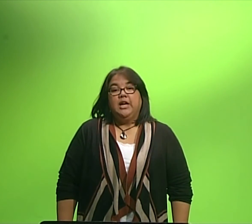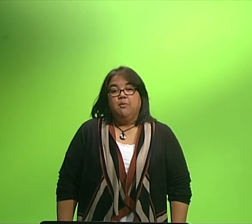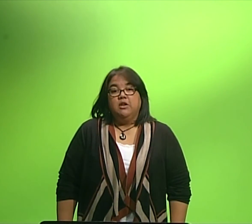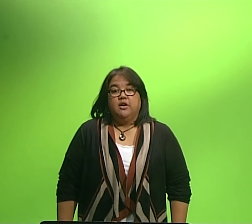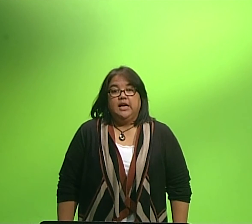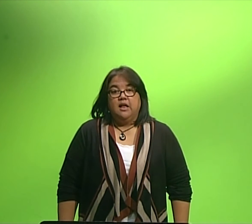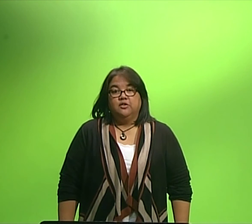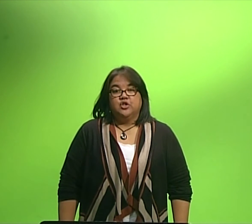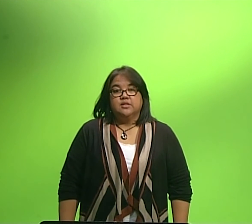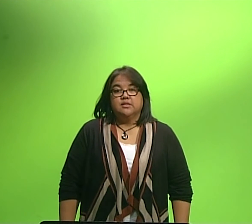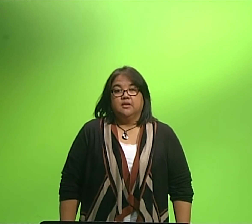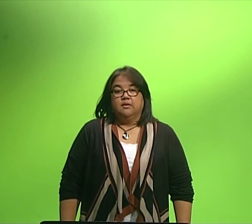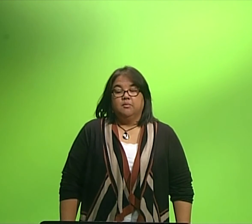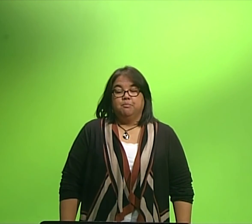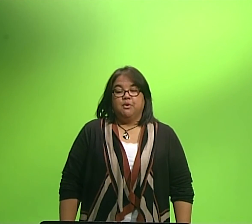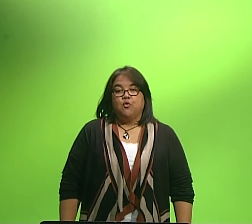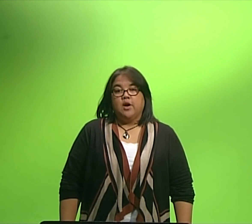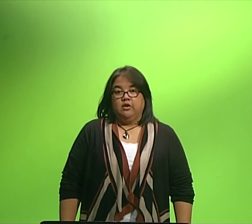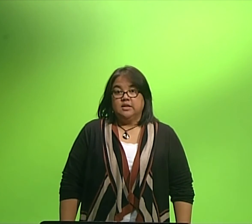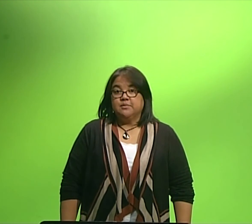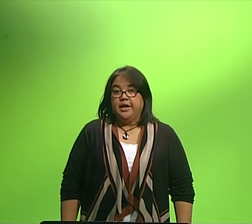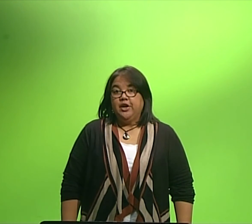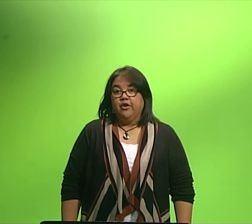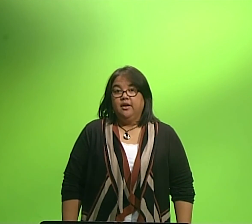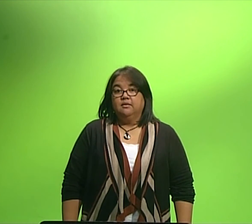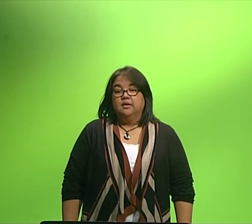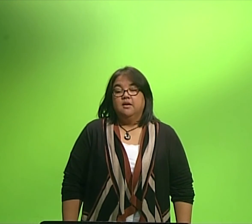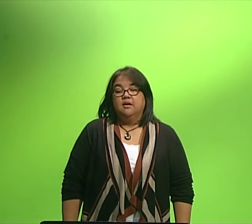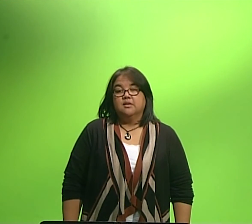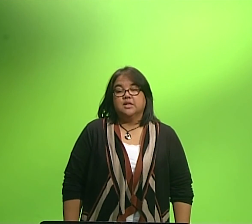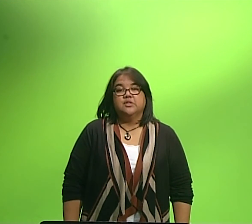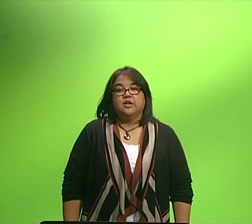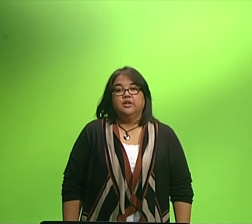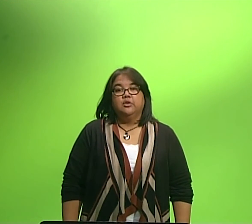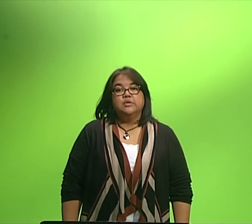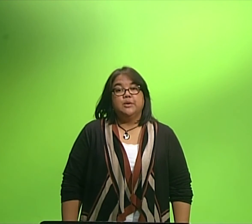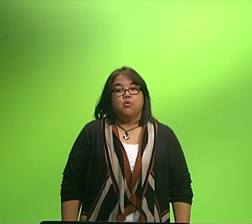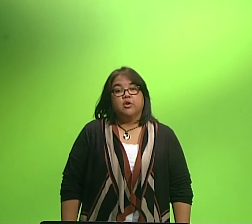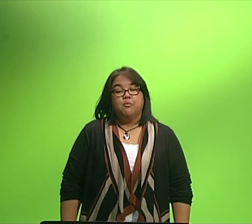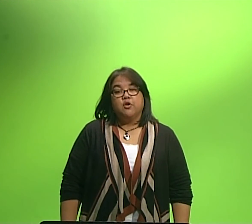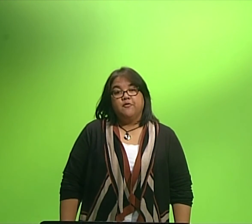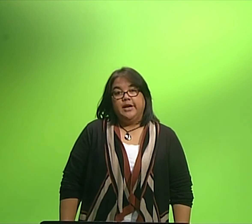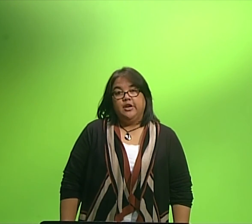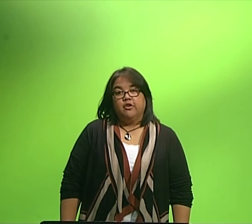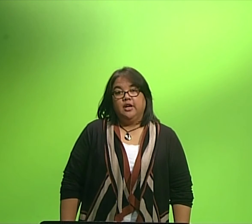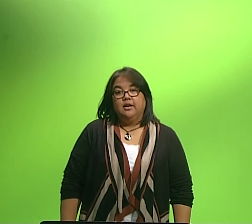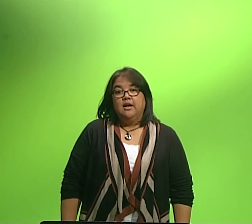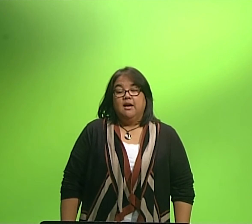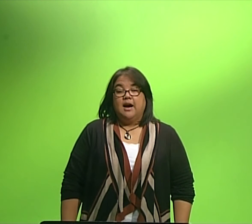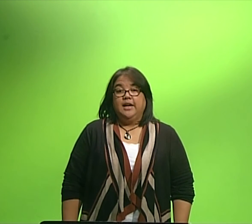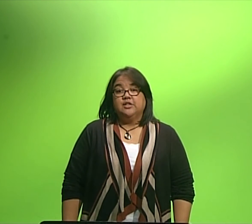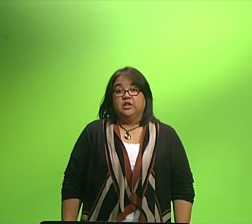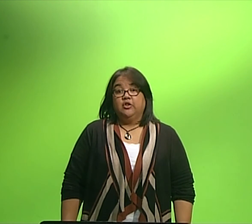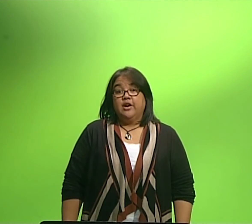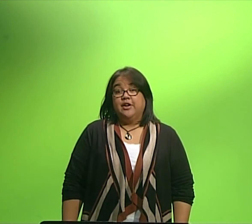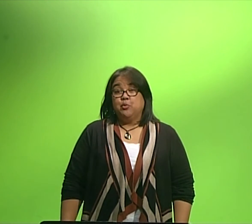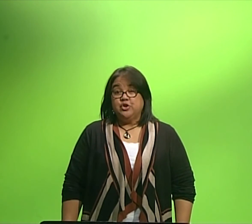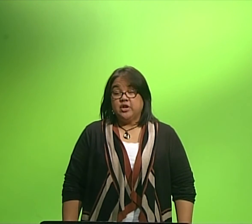I became an audiologist before I lost my hearing. As I started losing more and more of my hearing, I had to learn how to